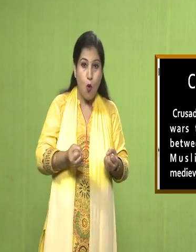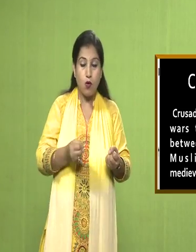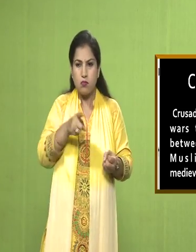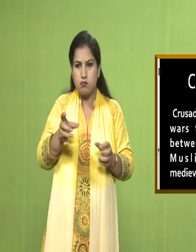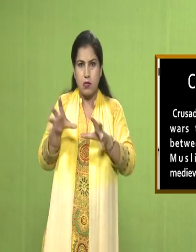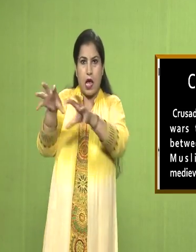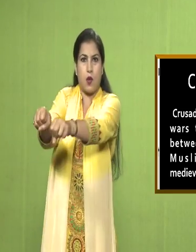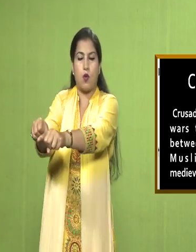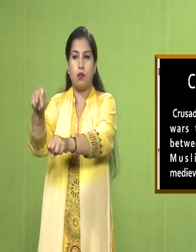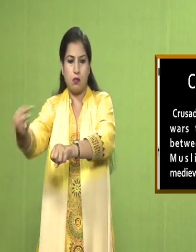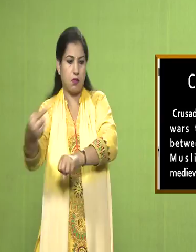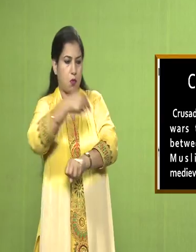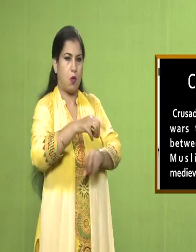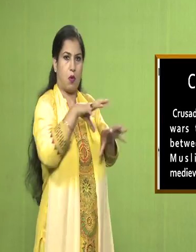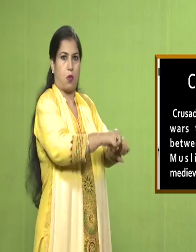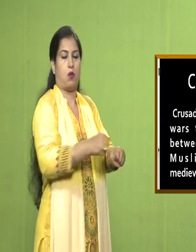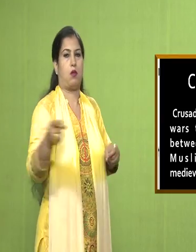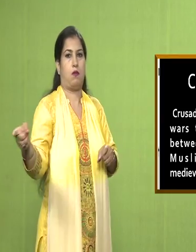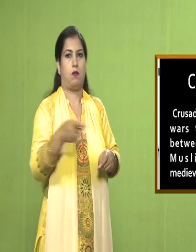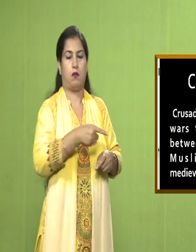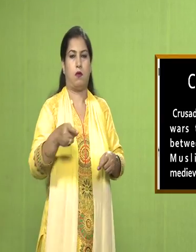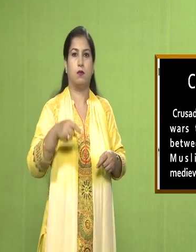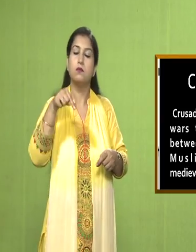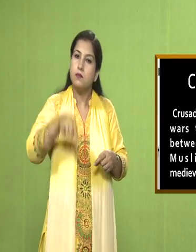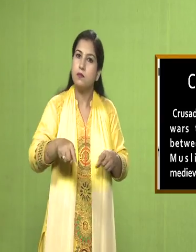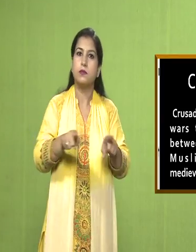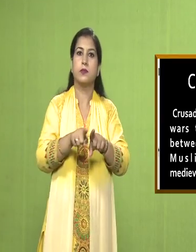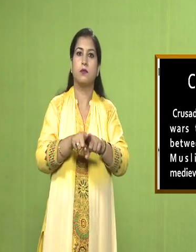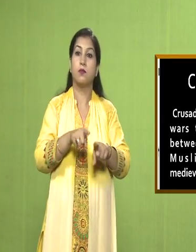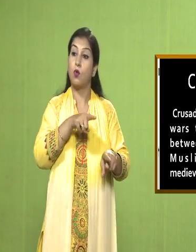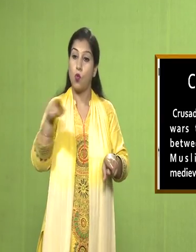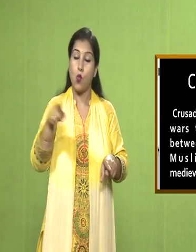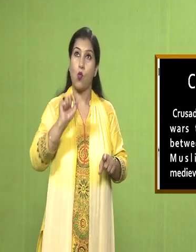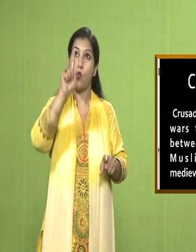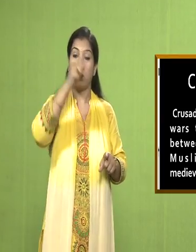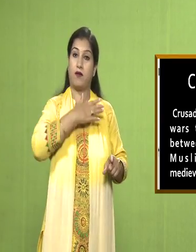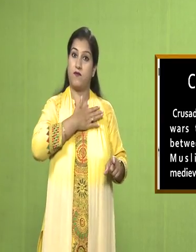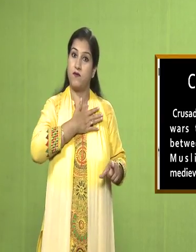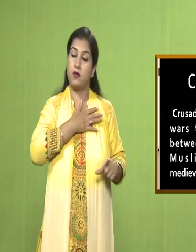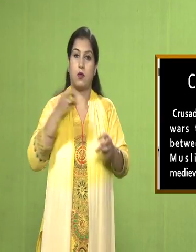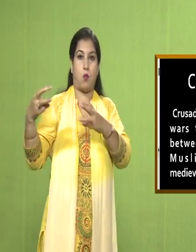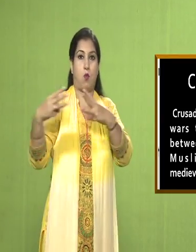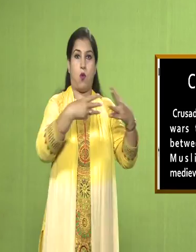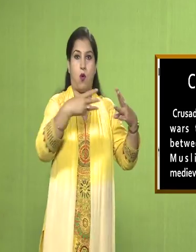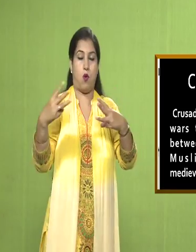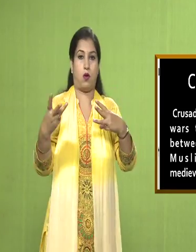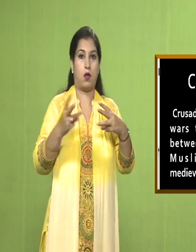sites that were considered sacred or holy in both